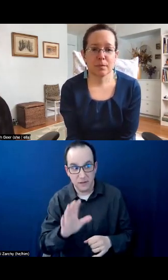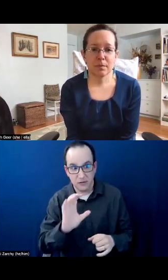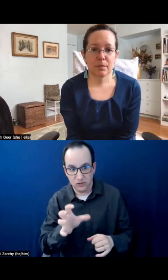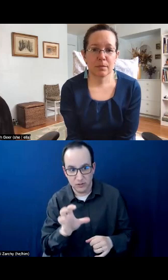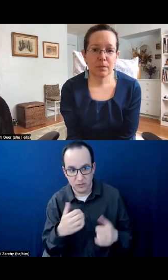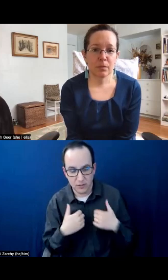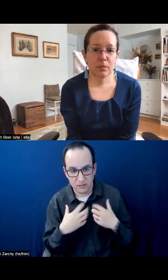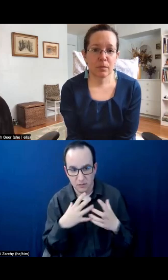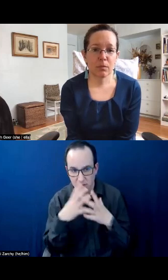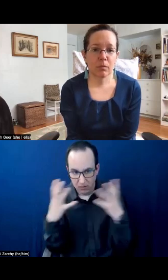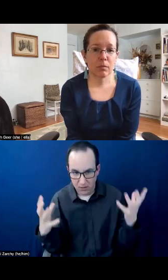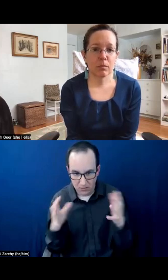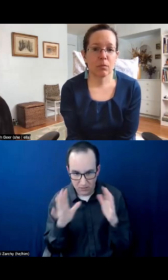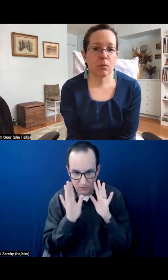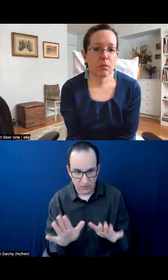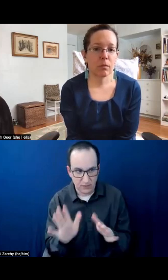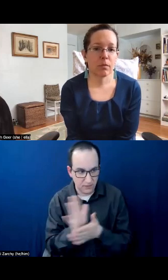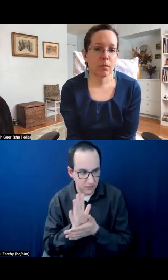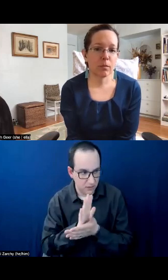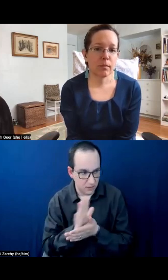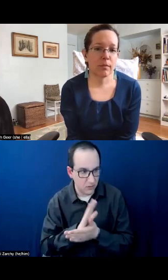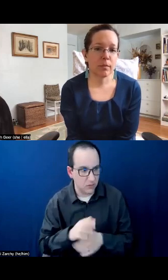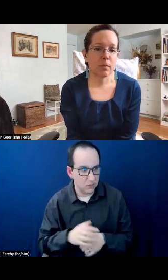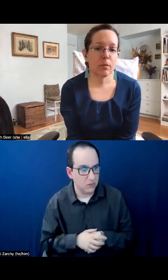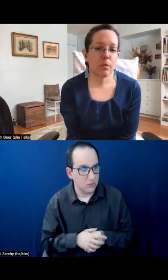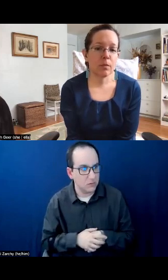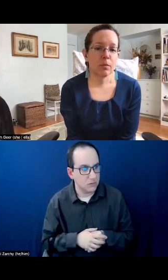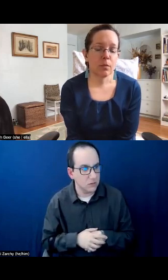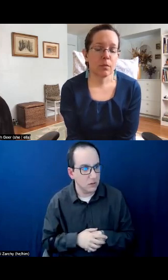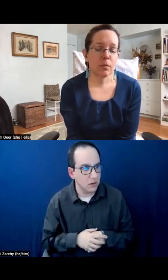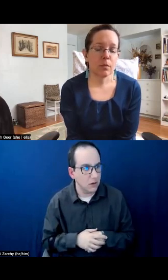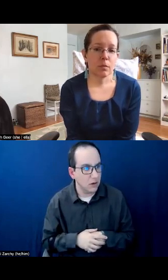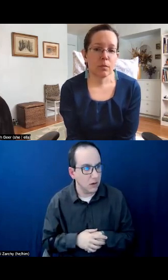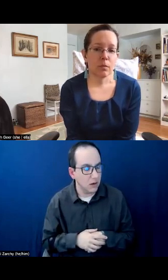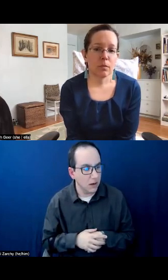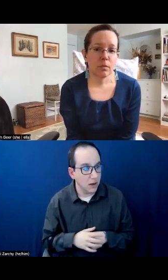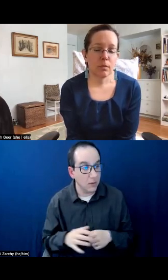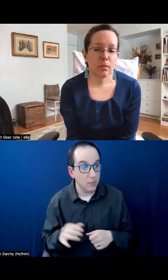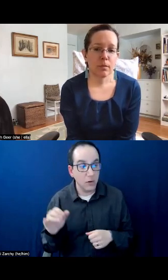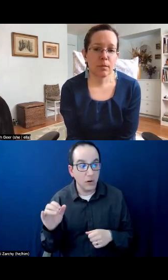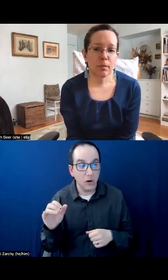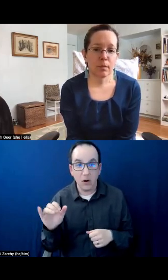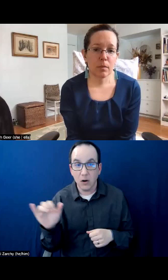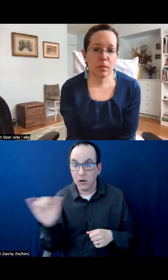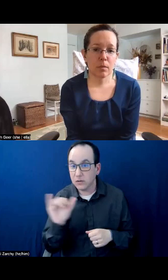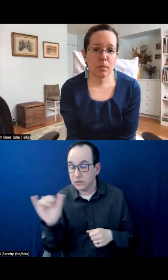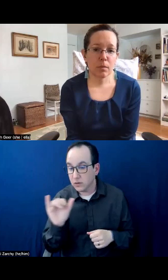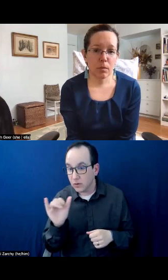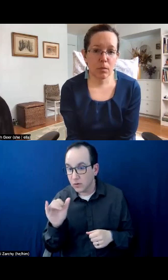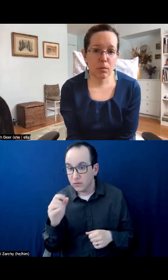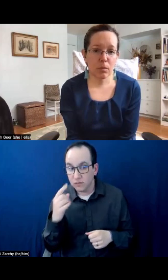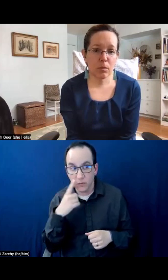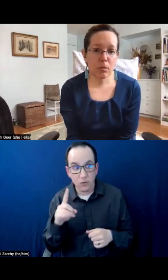There are toddlers. They have a specific channel that is just wonderful to look at.